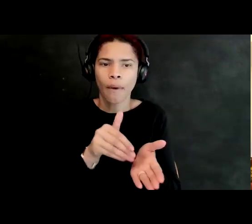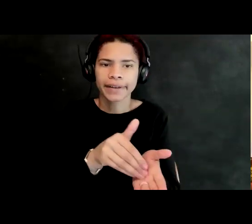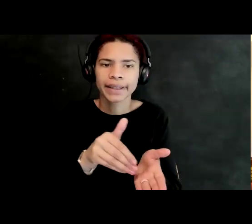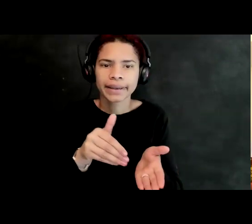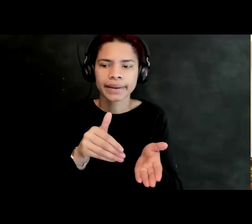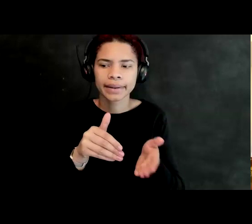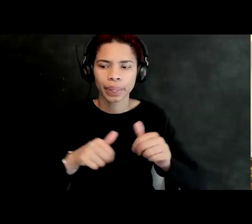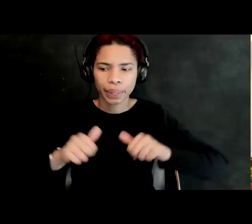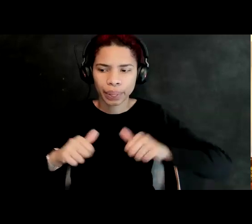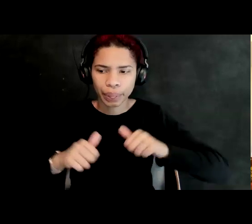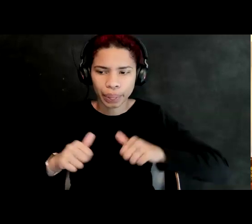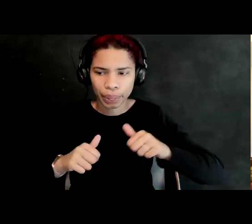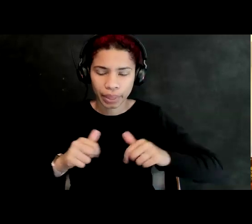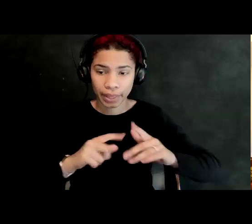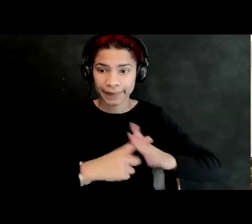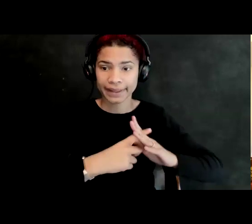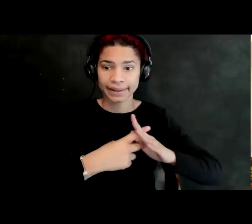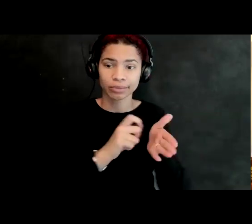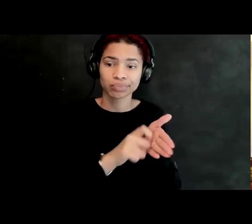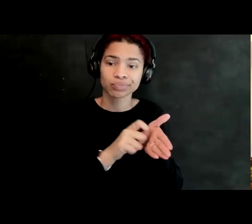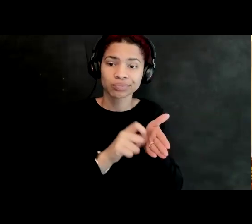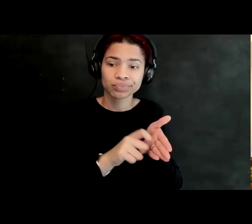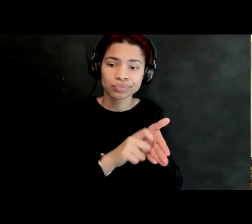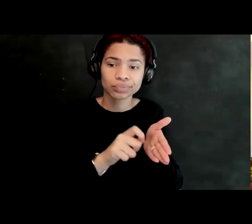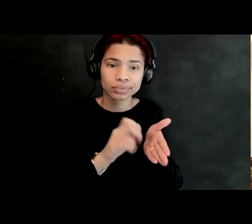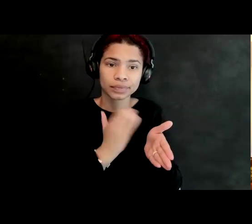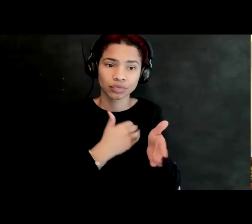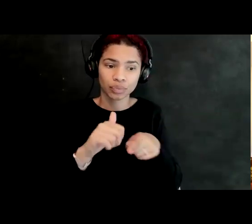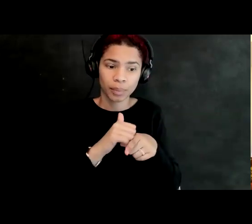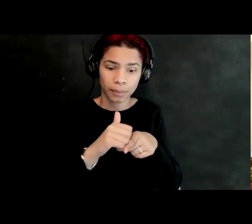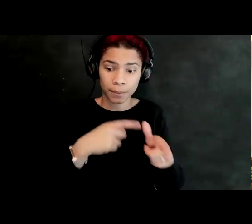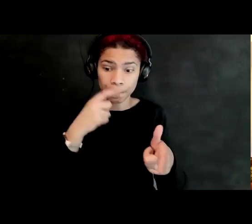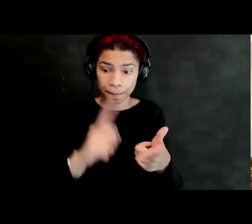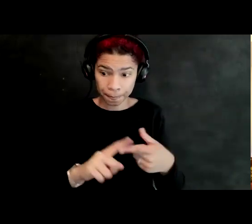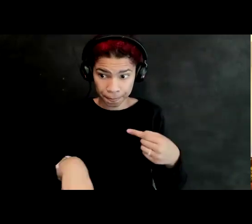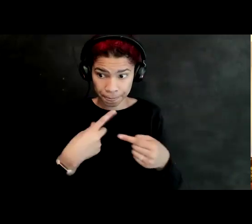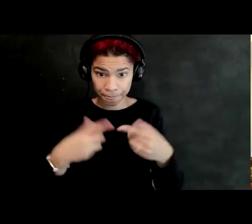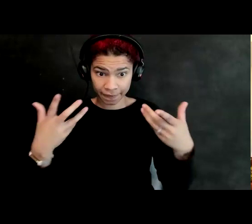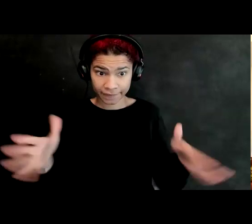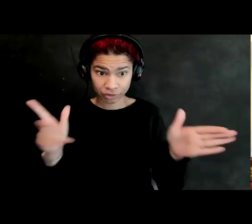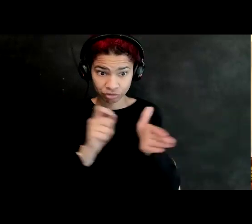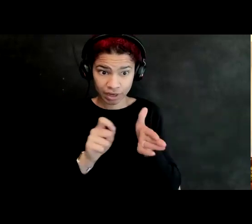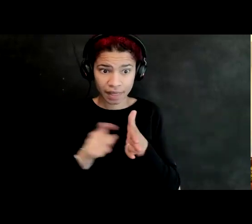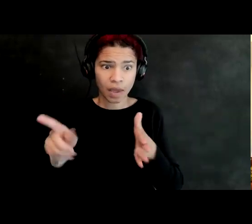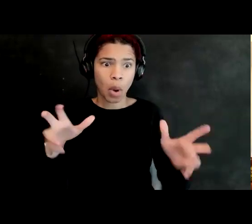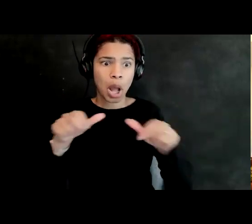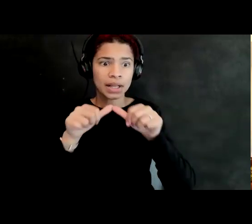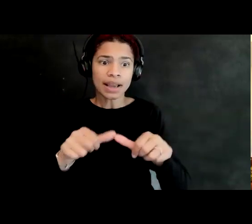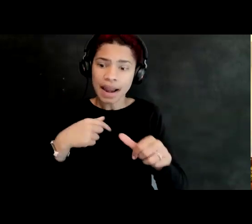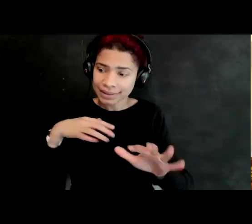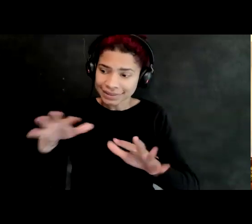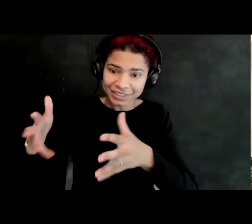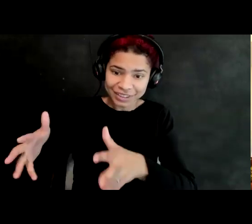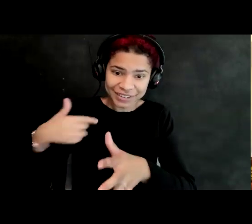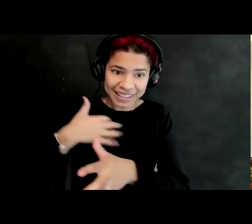very hesitant to write at the beginning of our trainings, and then by the time I get them writing, they don't want to stop and say, hey, we have to move on, and